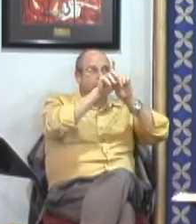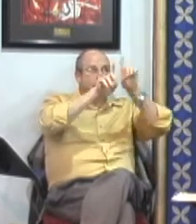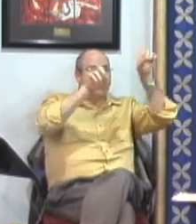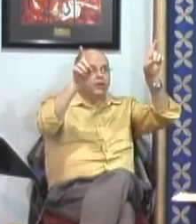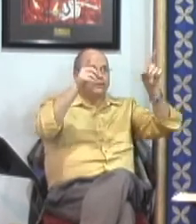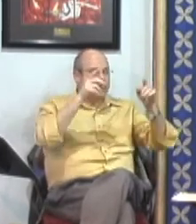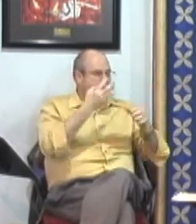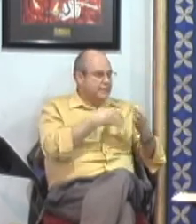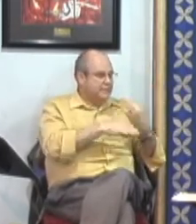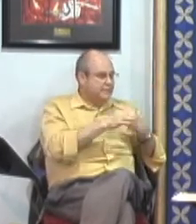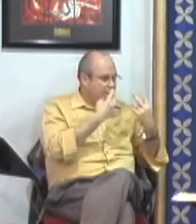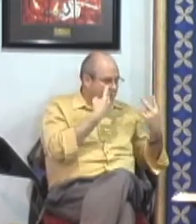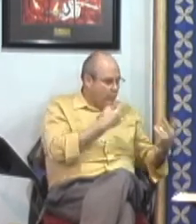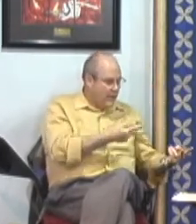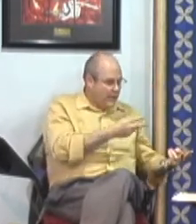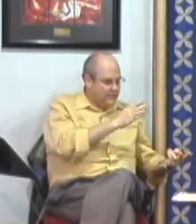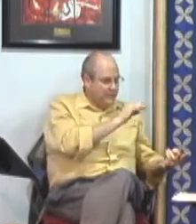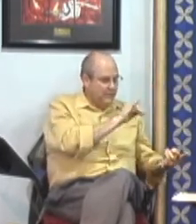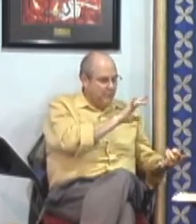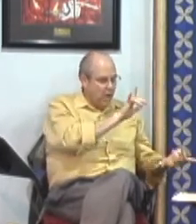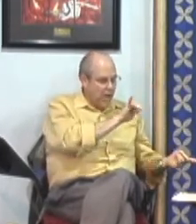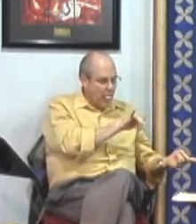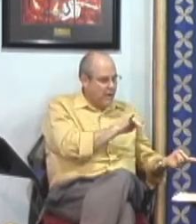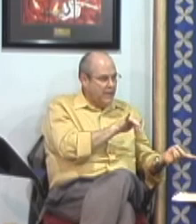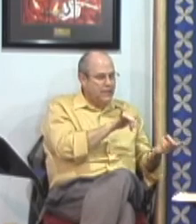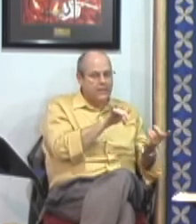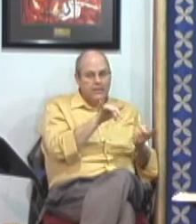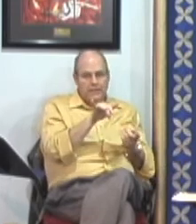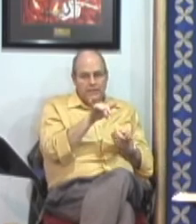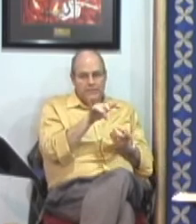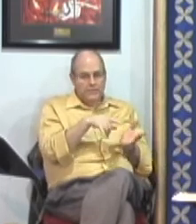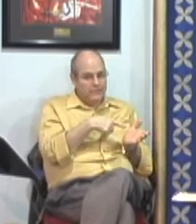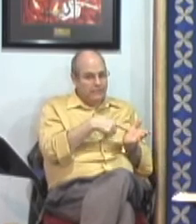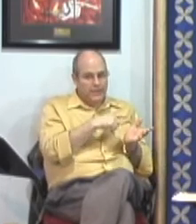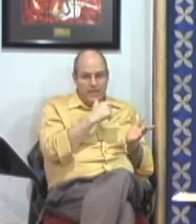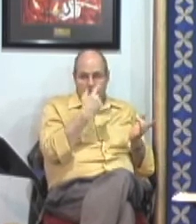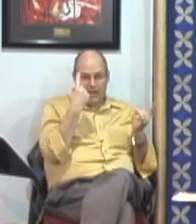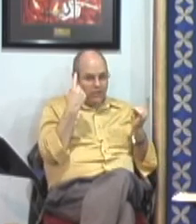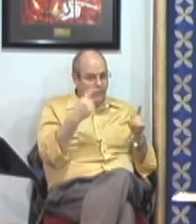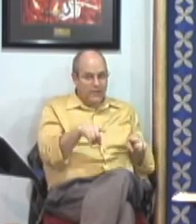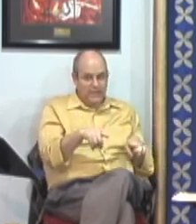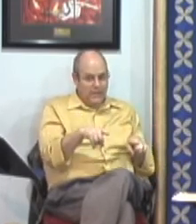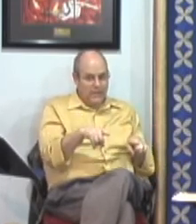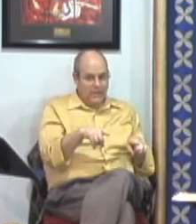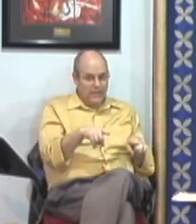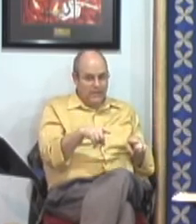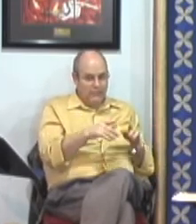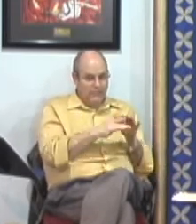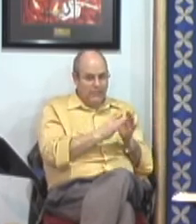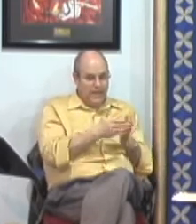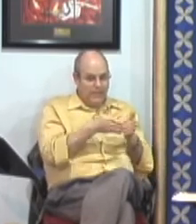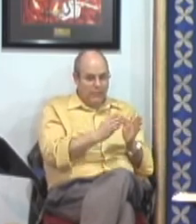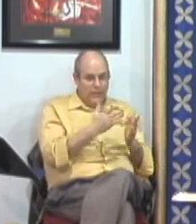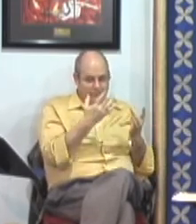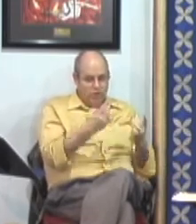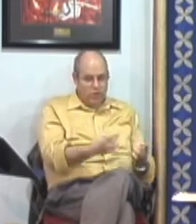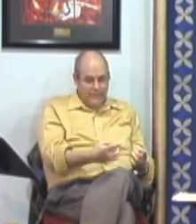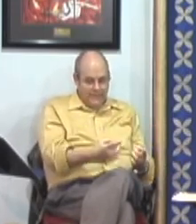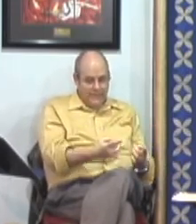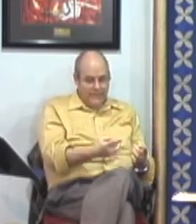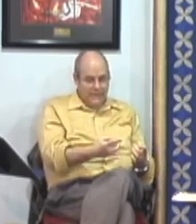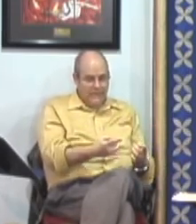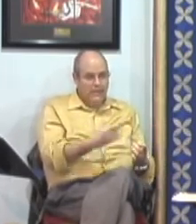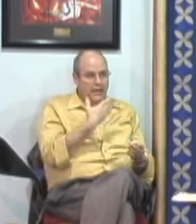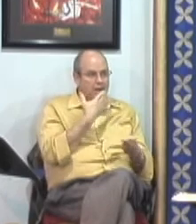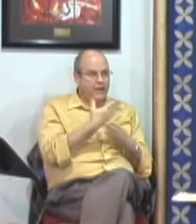by watching the barley harvest. And sometimes it doesn't come into agreement with the biblical way of determining it. So I